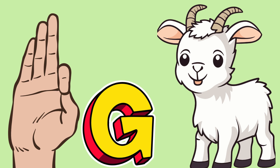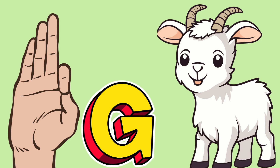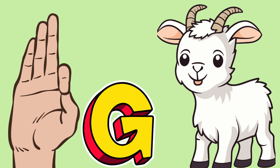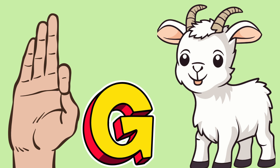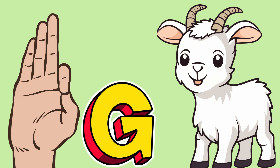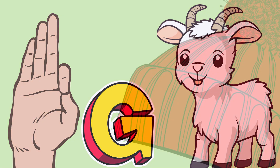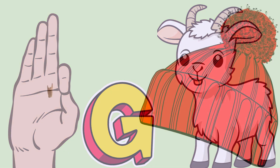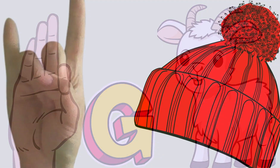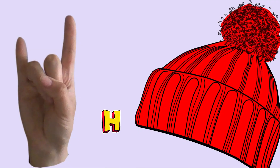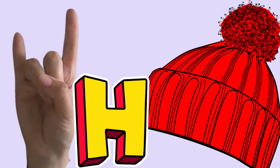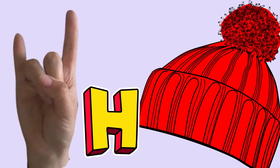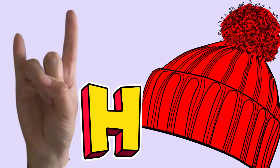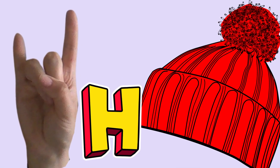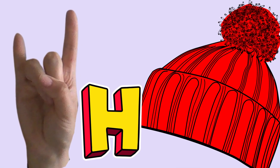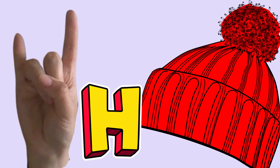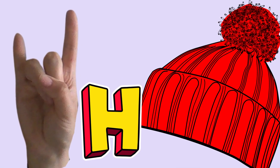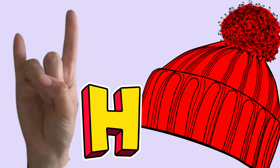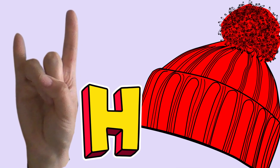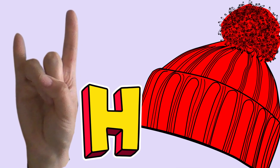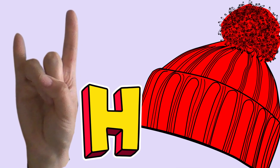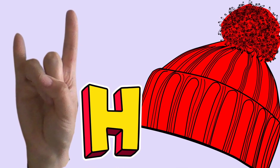Goat. H is for hat.